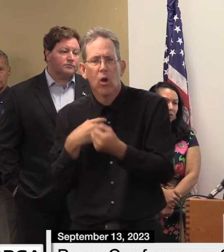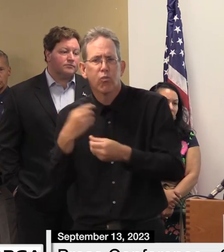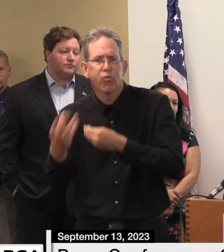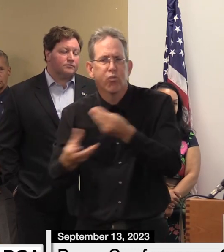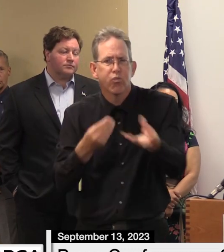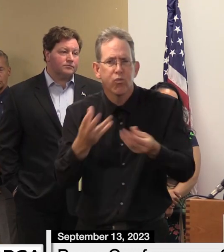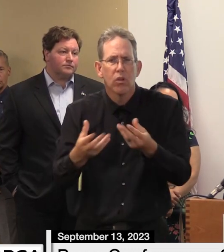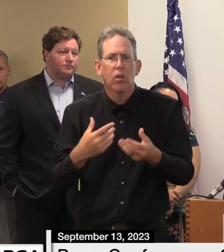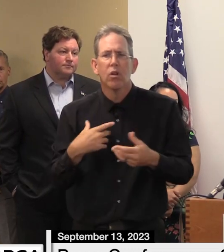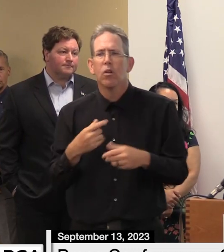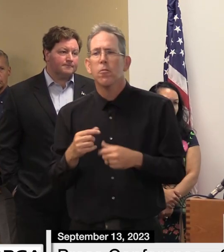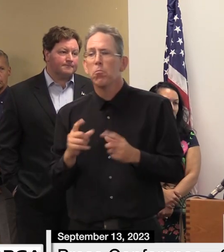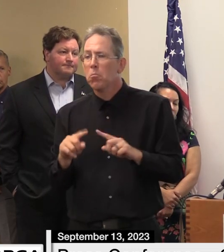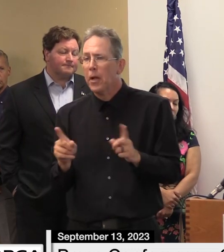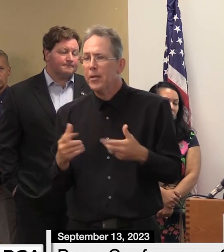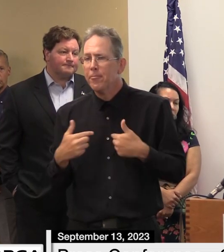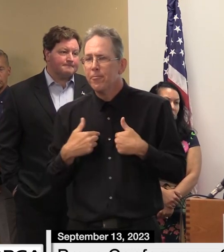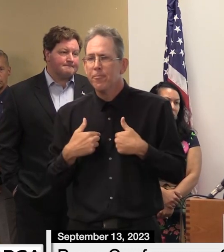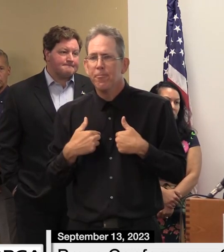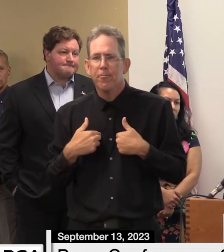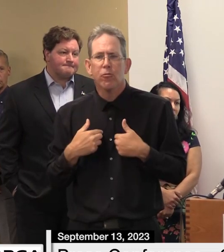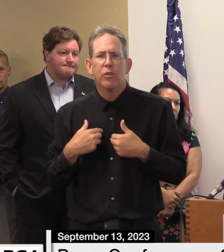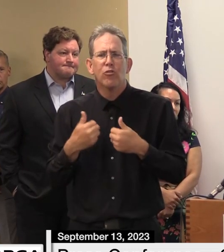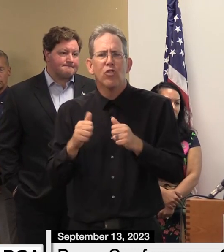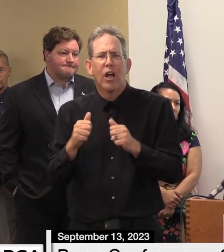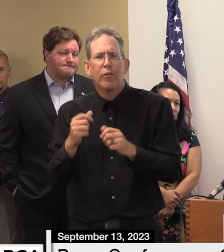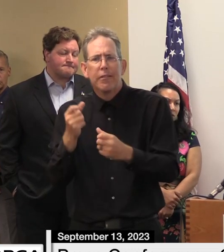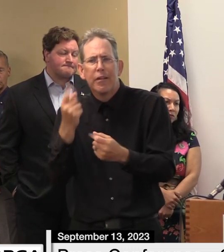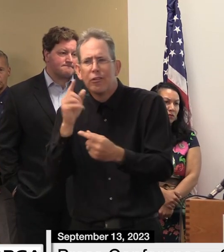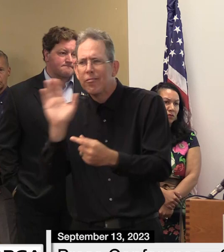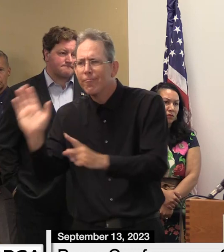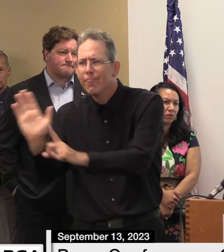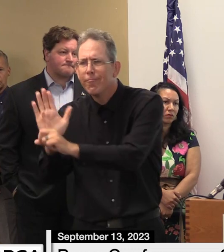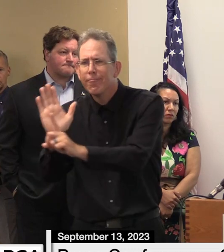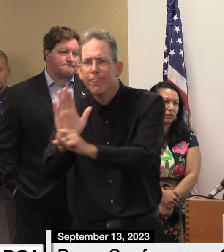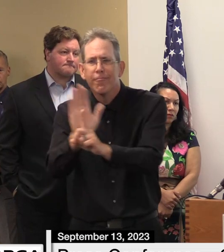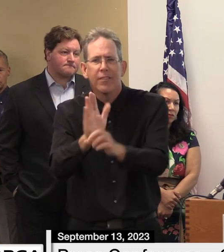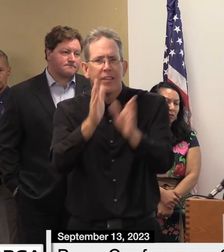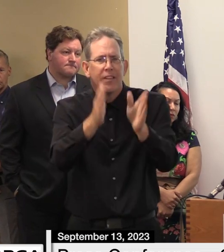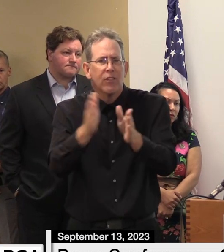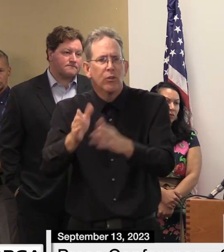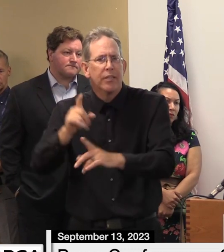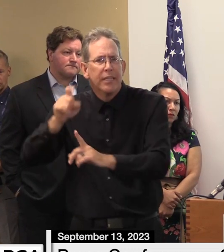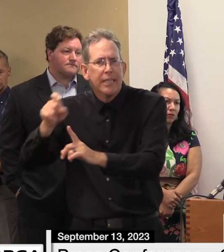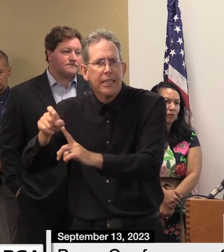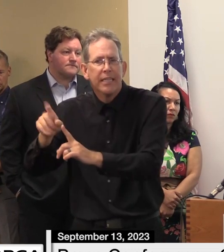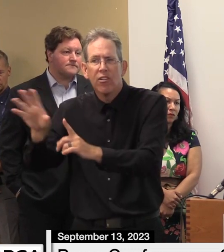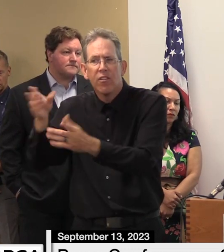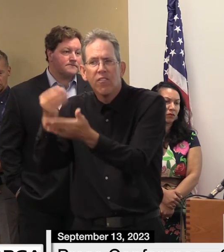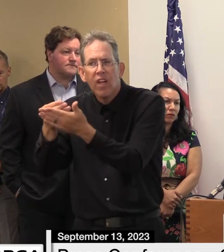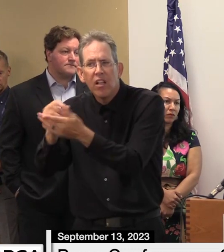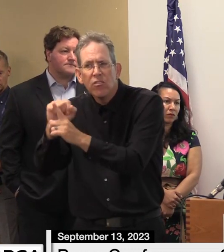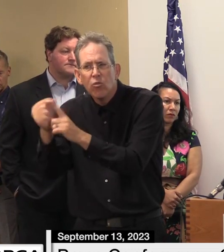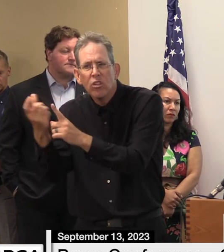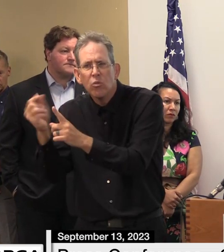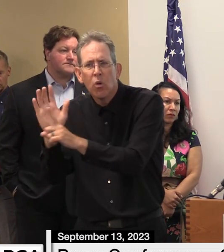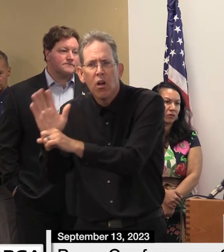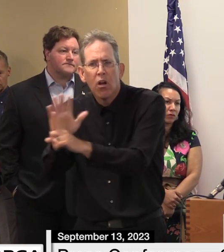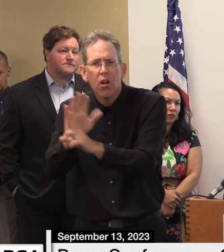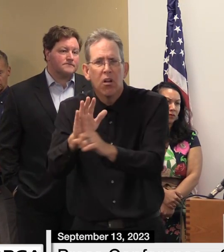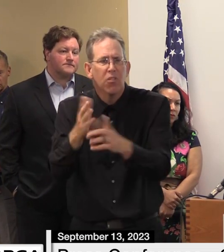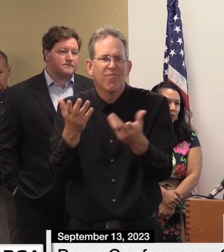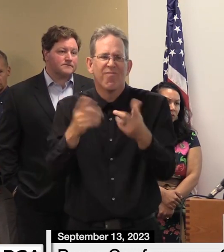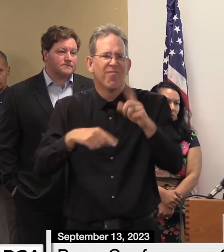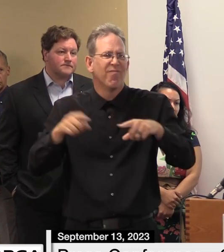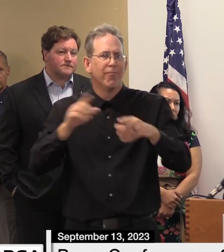the actual trying to understand what individuals' needs are and what their financial capacity is to pay back these loans is also going to